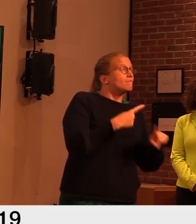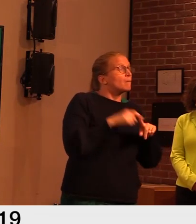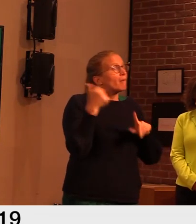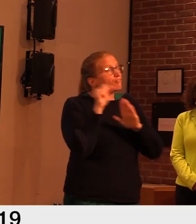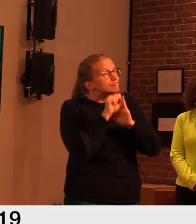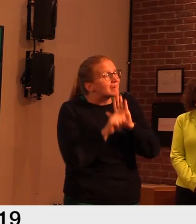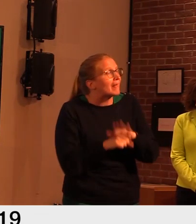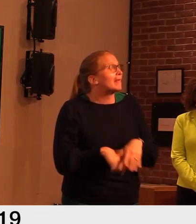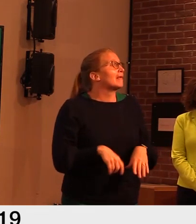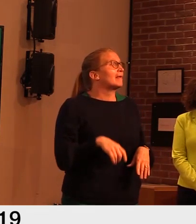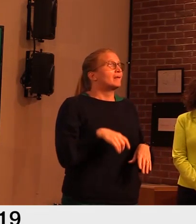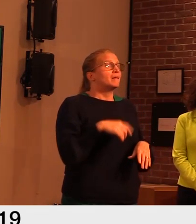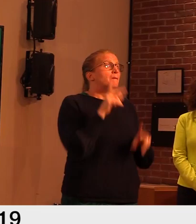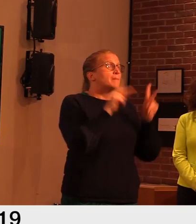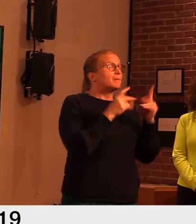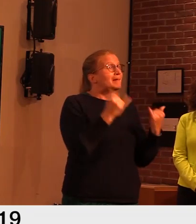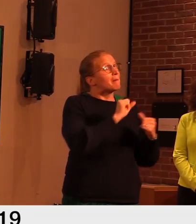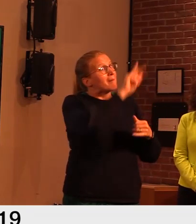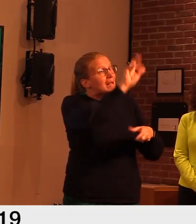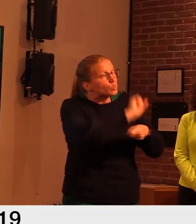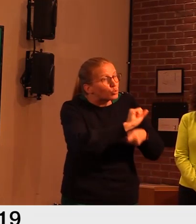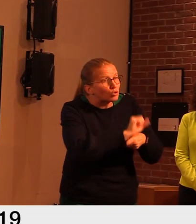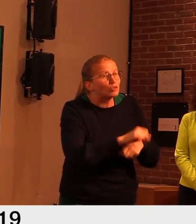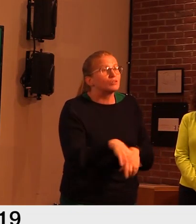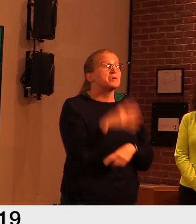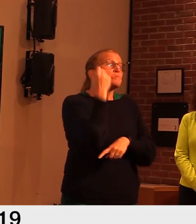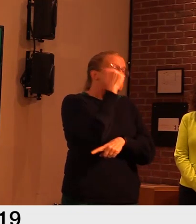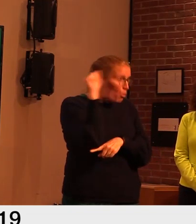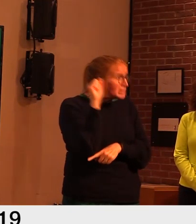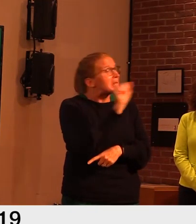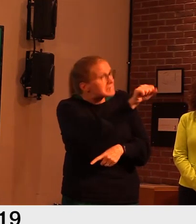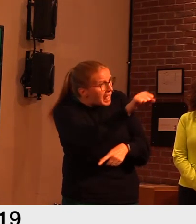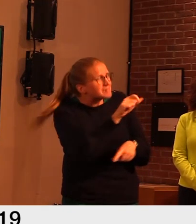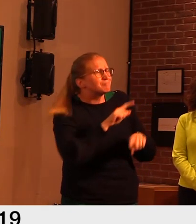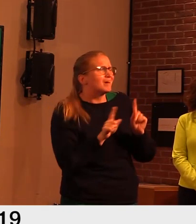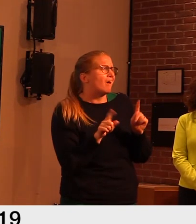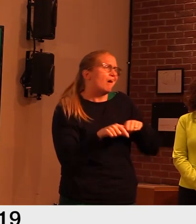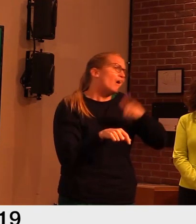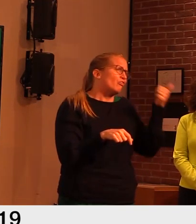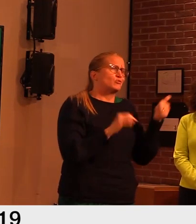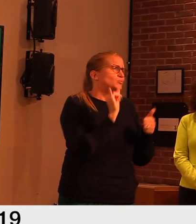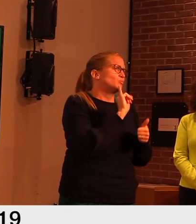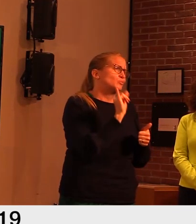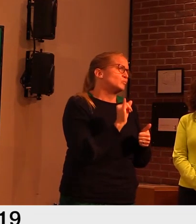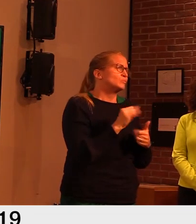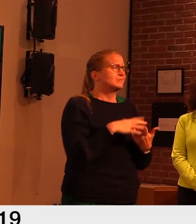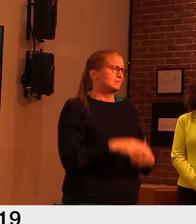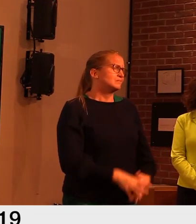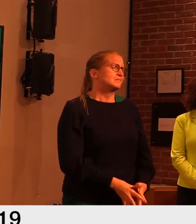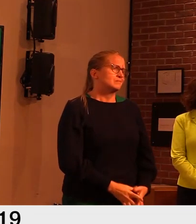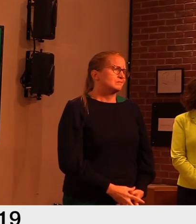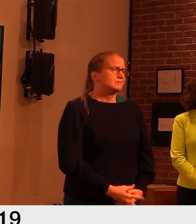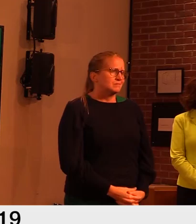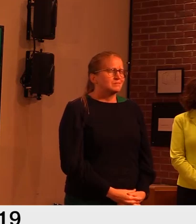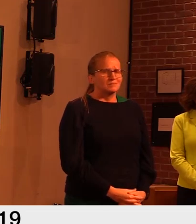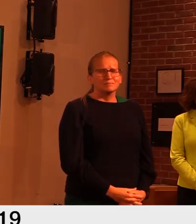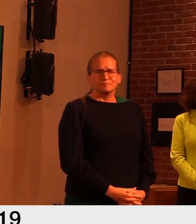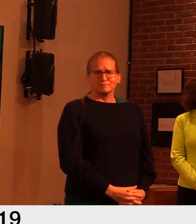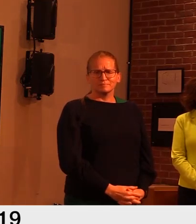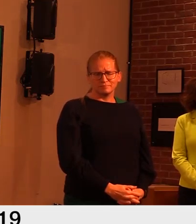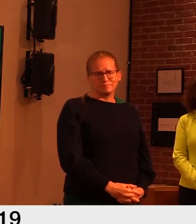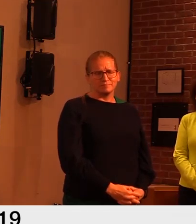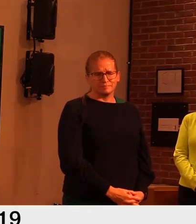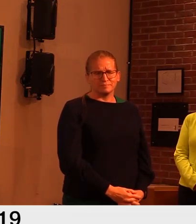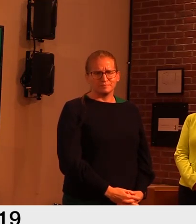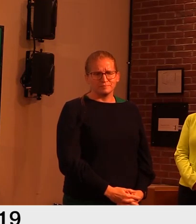really strictly a numbers game at this point. There's just more people out and about, whether it's at a protest or coming in again from another